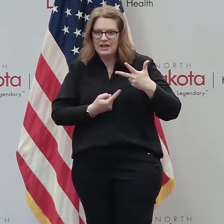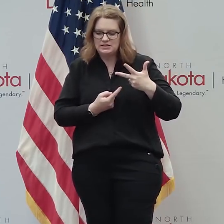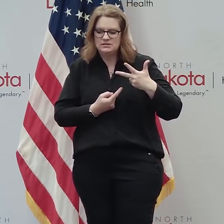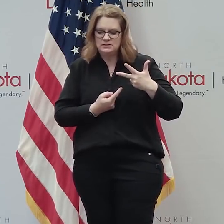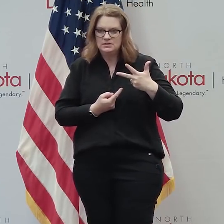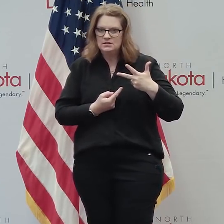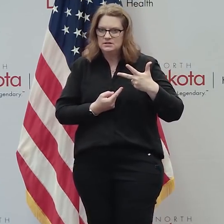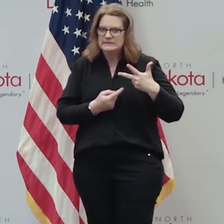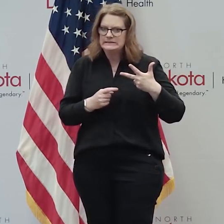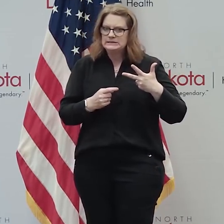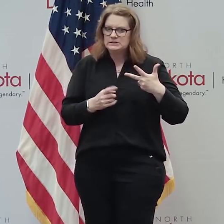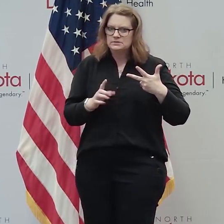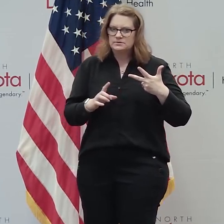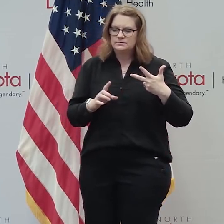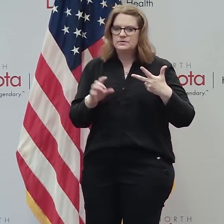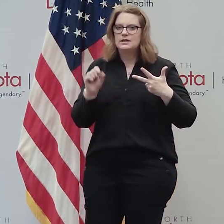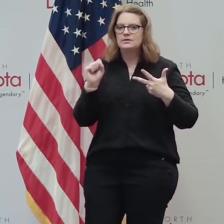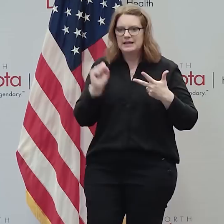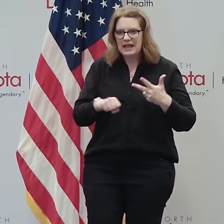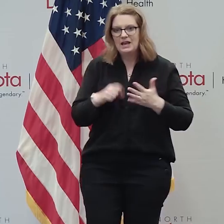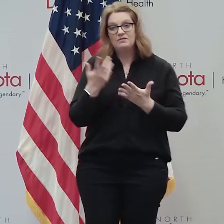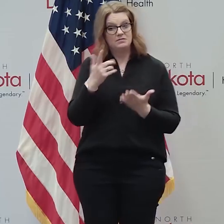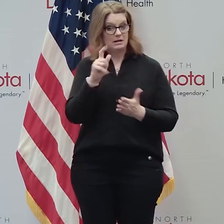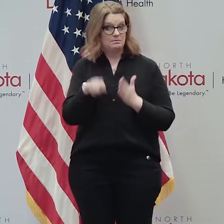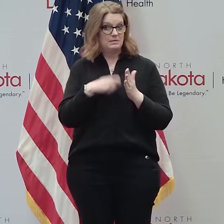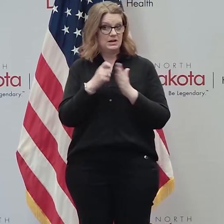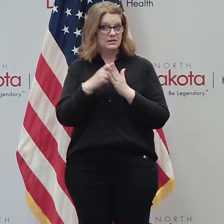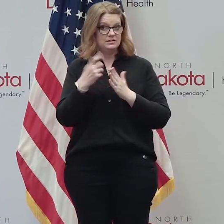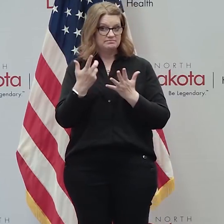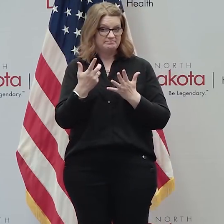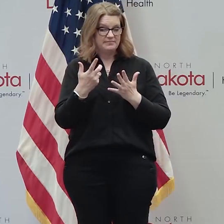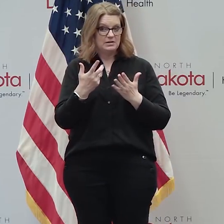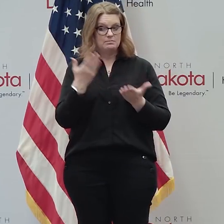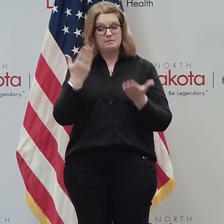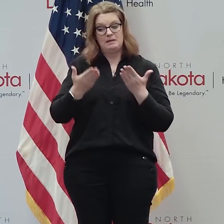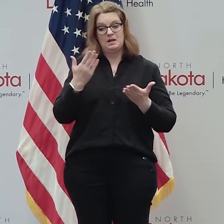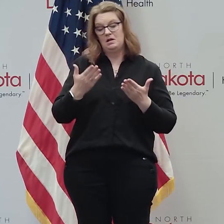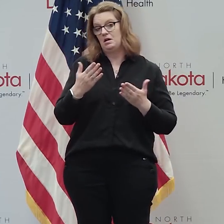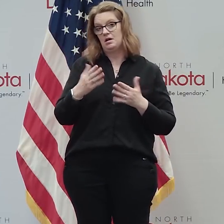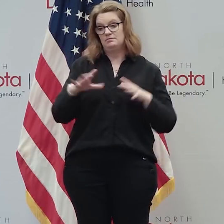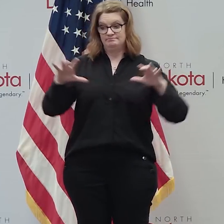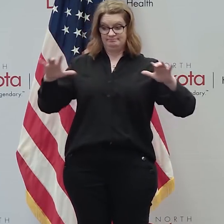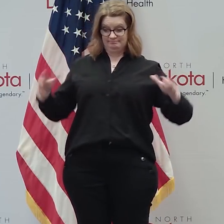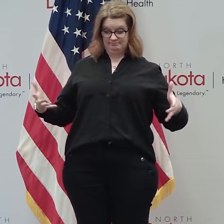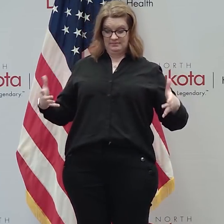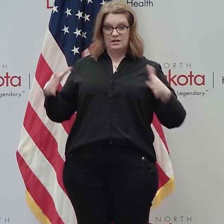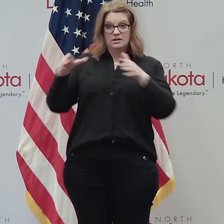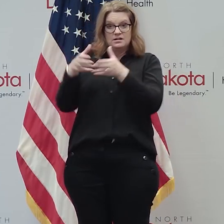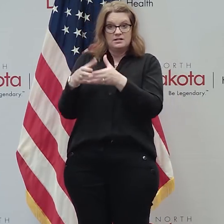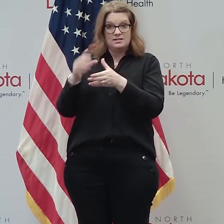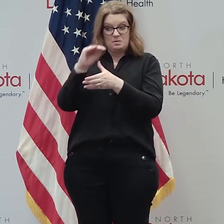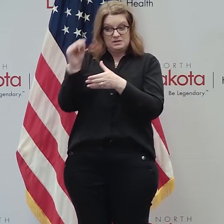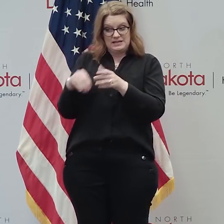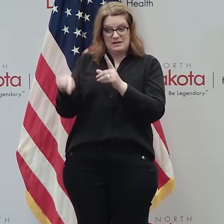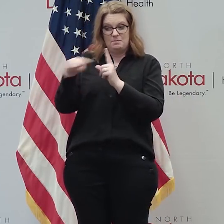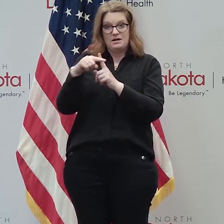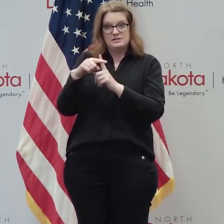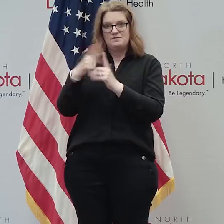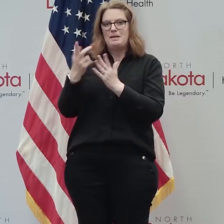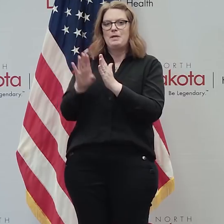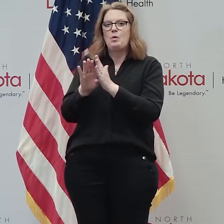keep doing that, we may have a period of time when we're actually seeing our percent of positive testing going up